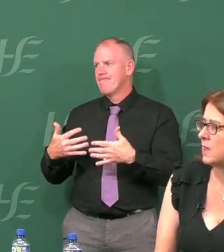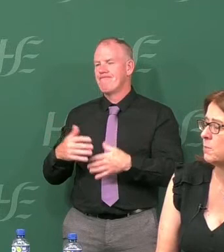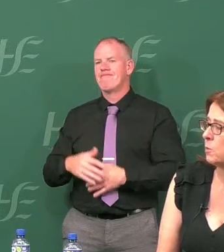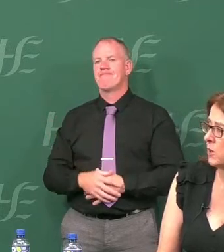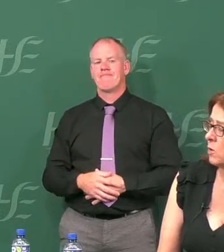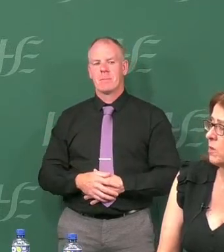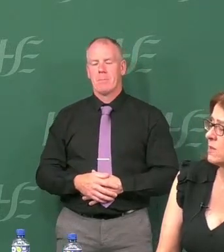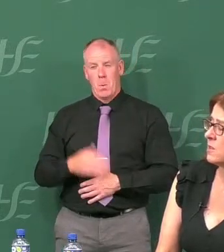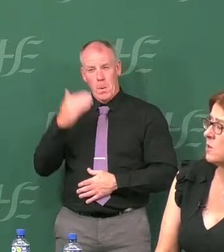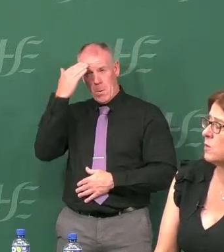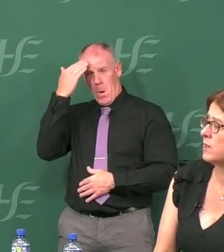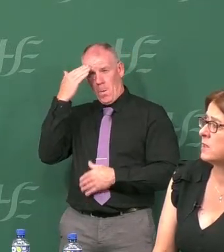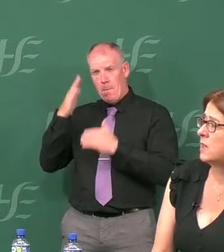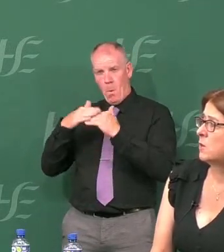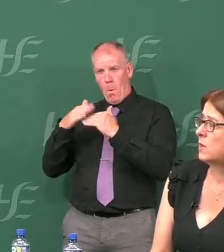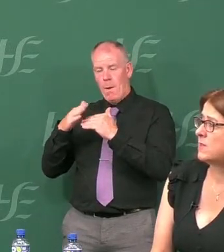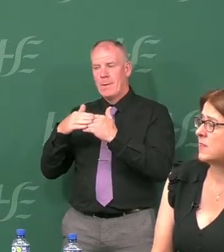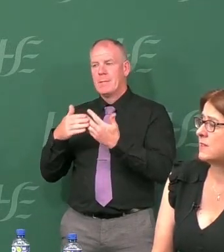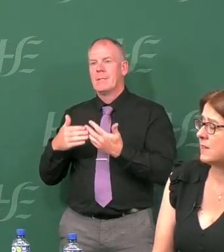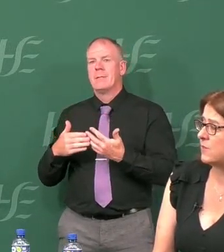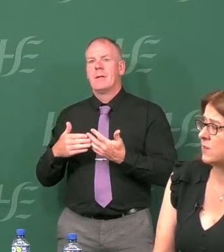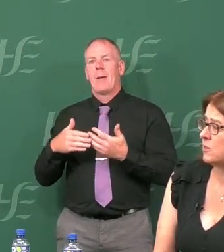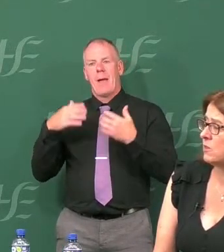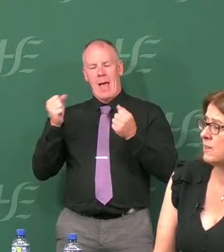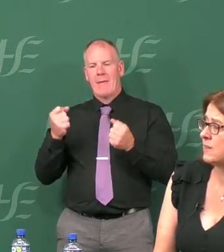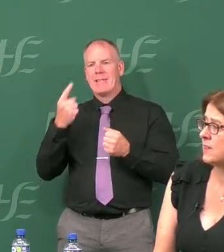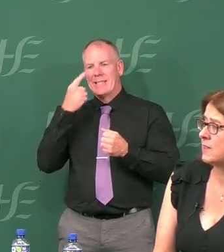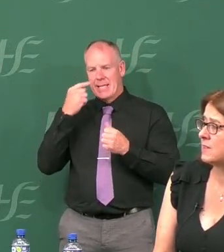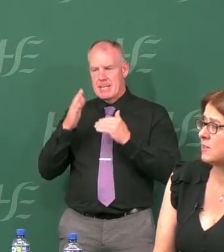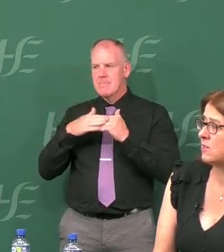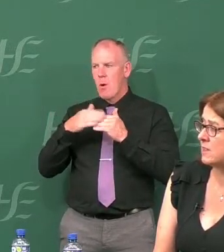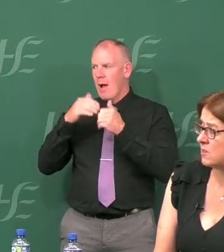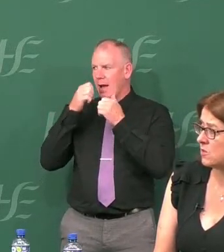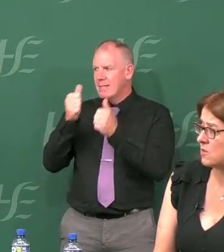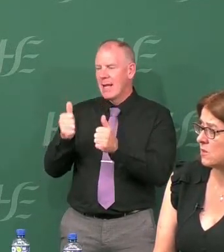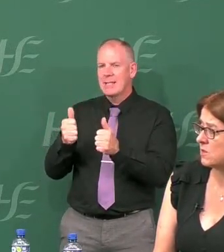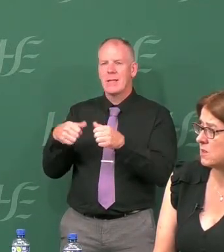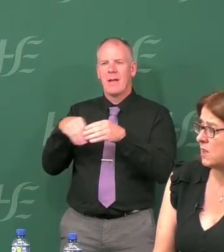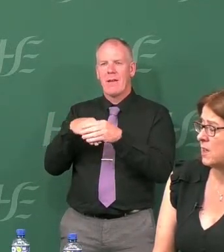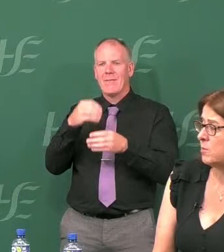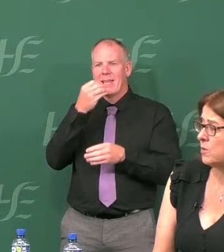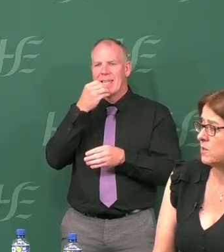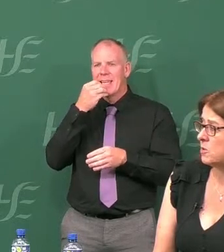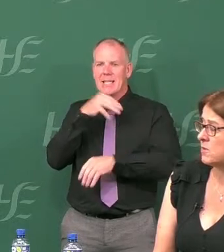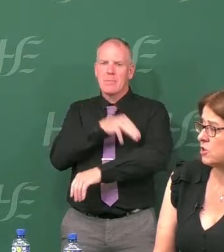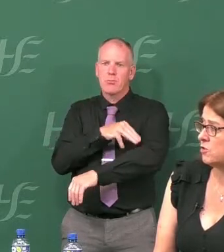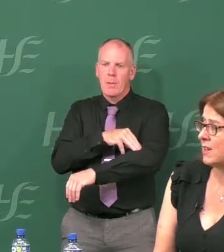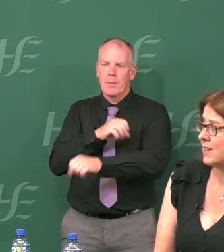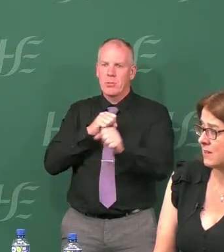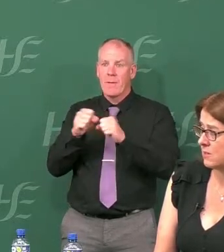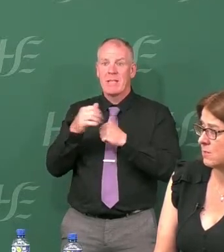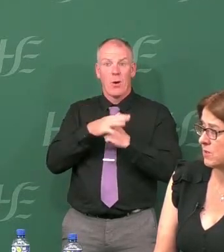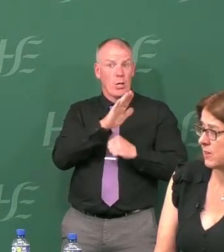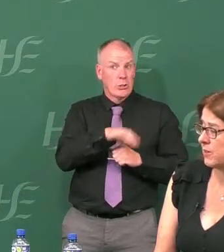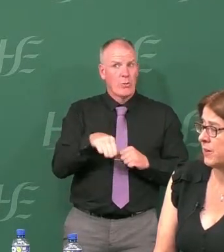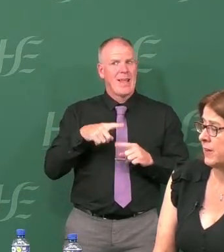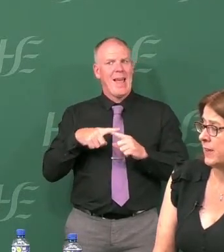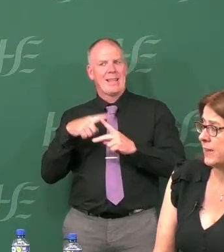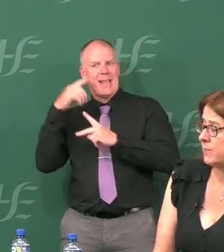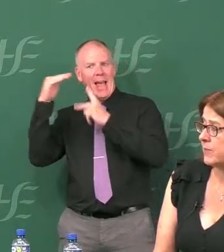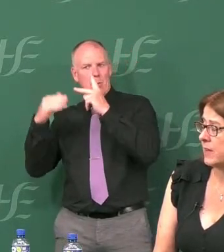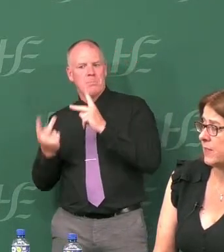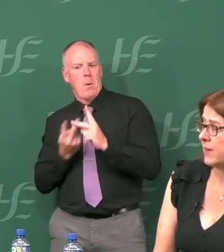minute. But we know, and we also know that we have seen a significant increase in attendance at our eating disorder services, both in terms of children and adults in